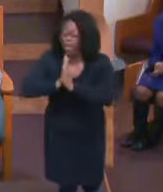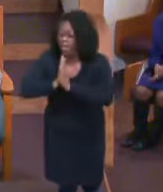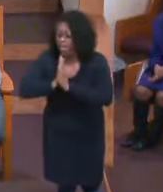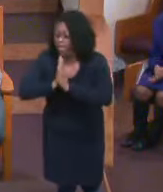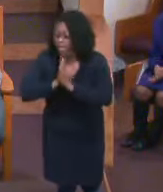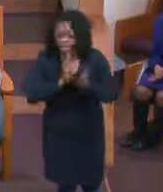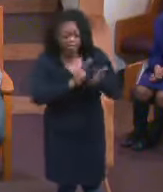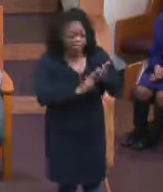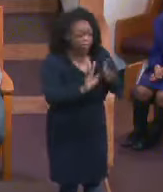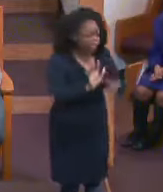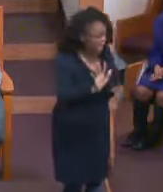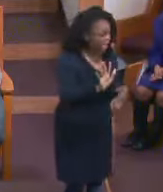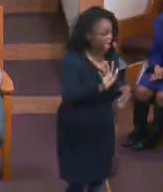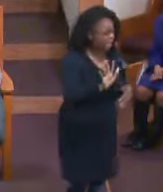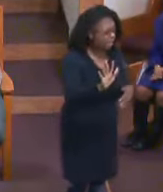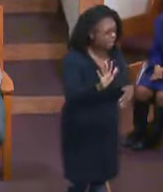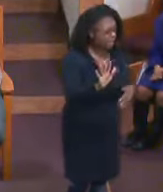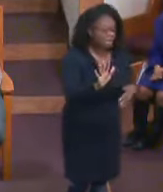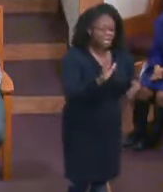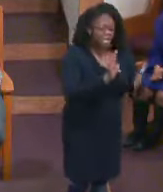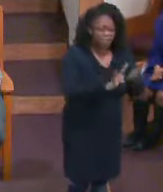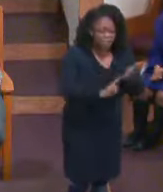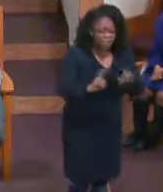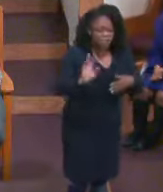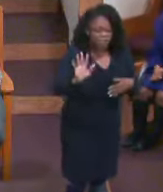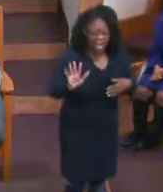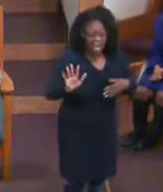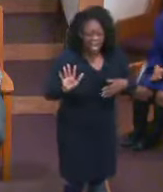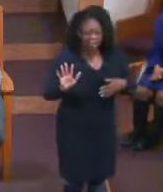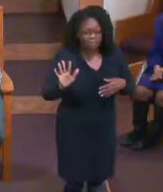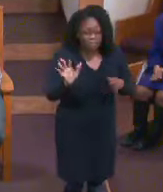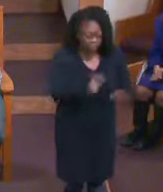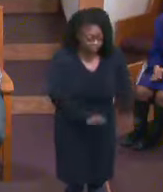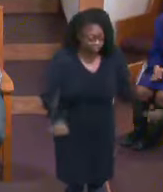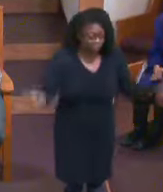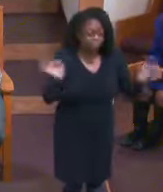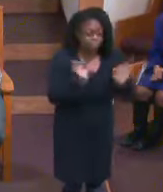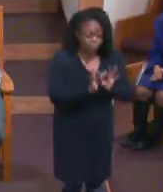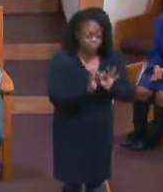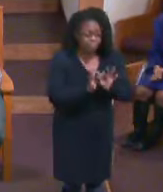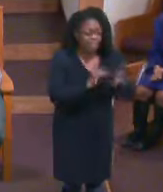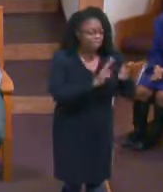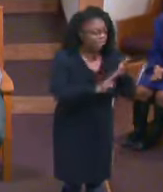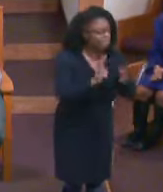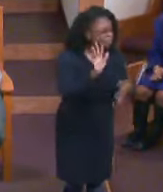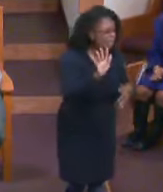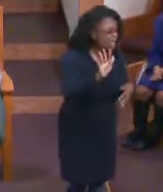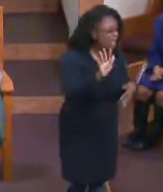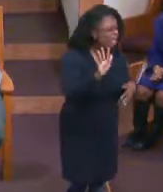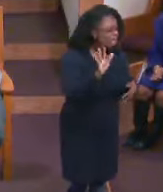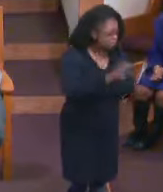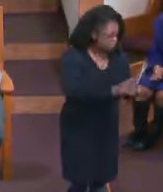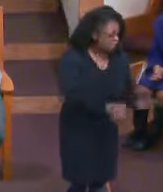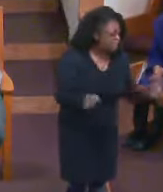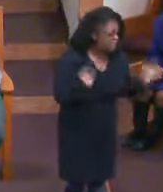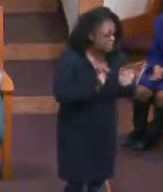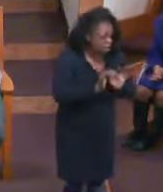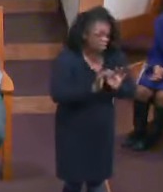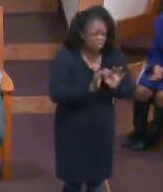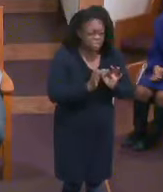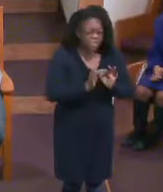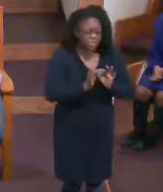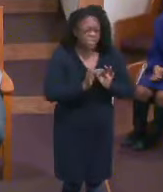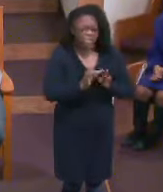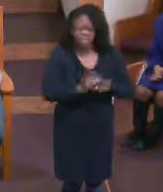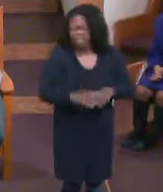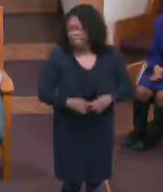because verse 5 is the linchpin. Verse 5 is the bracket that brings it together. Verse 5 is the knee joint. This is perhaps the key verse